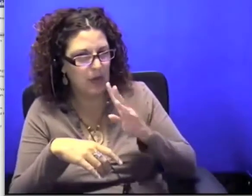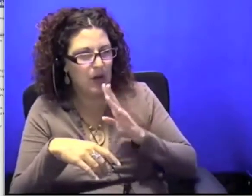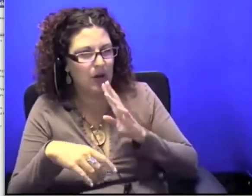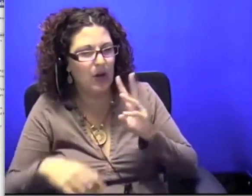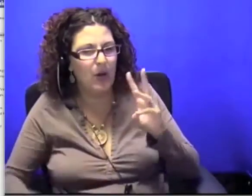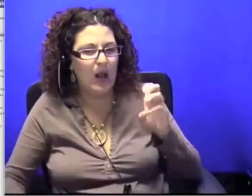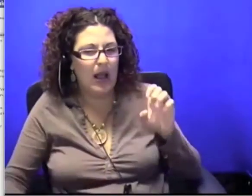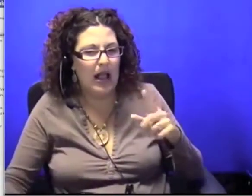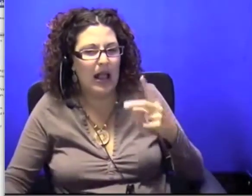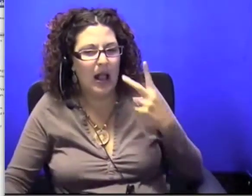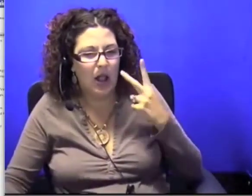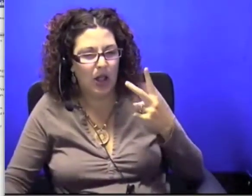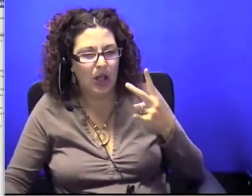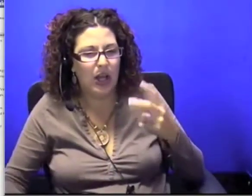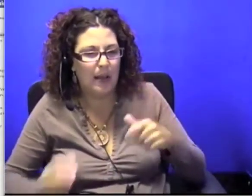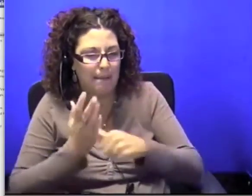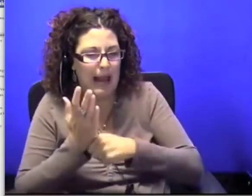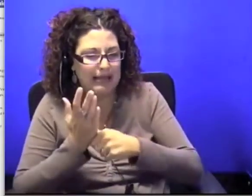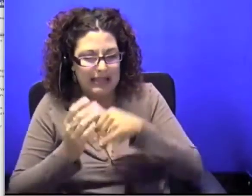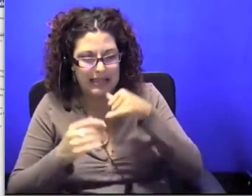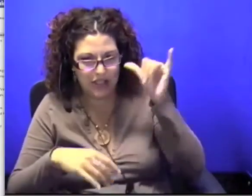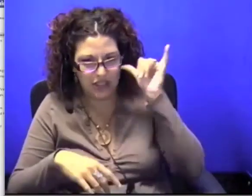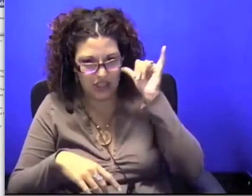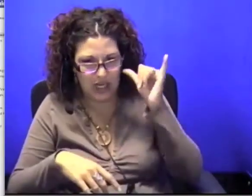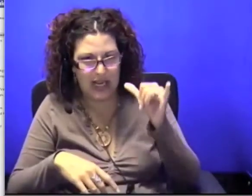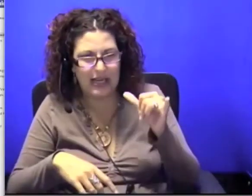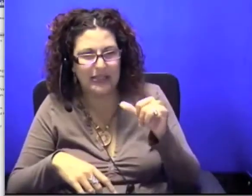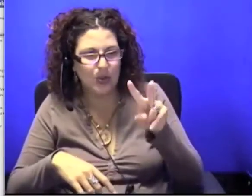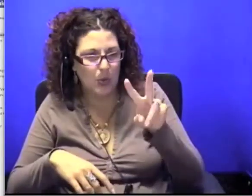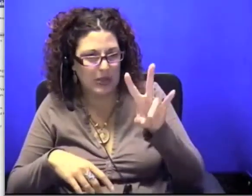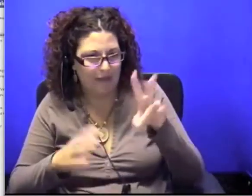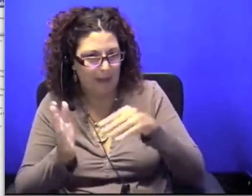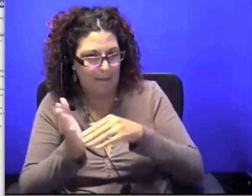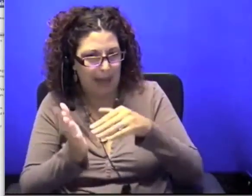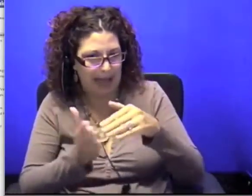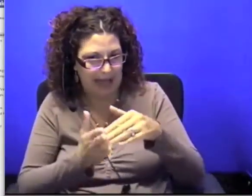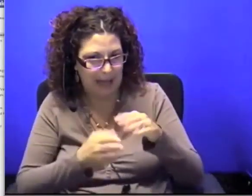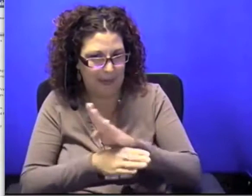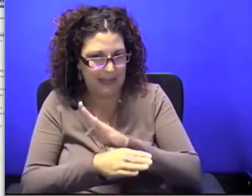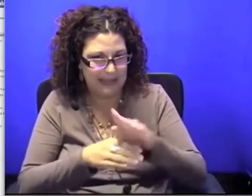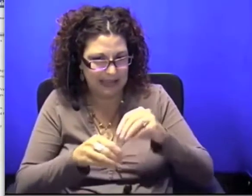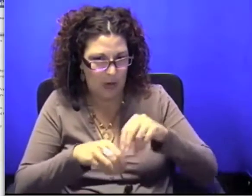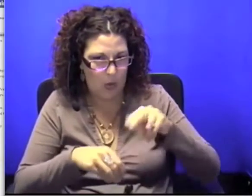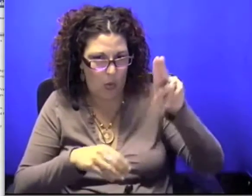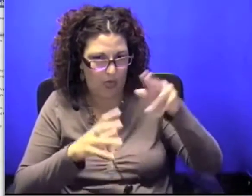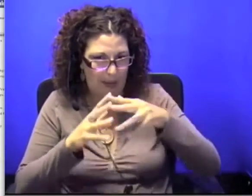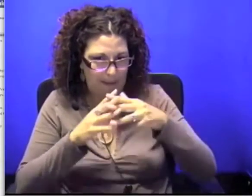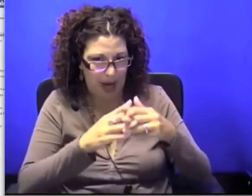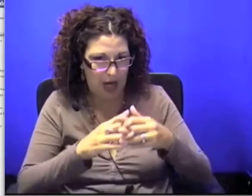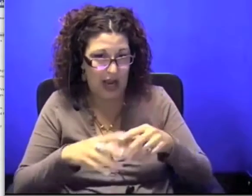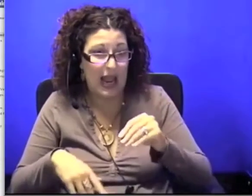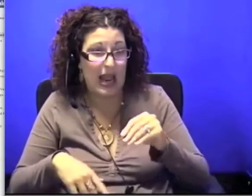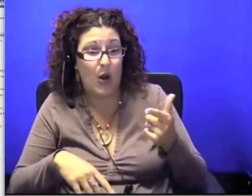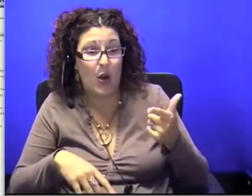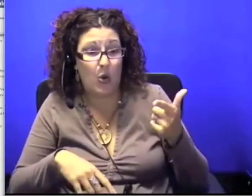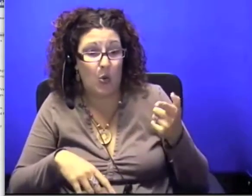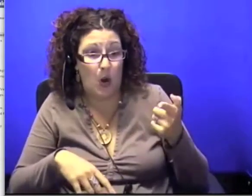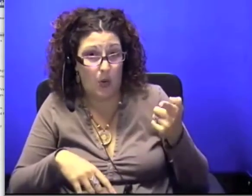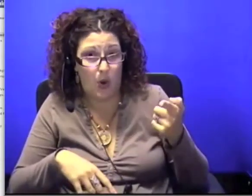Well, I was just looking at a magazine yesterday that there are about 27 million businesses in North America, and 21